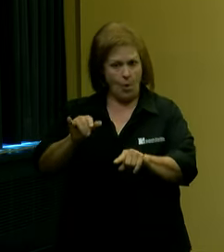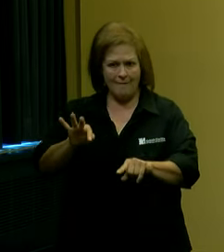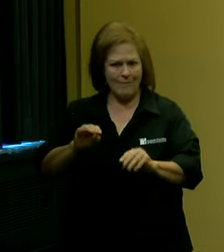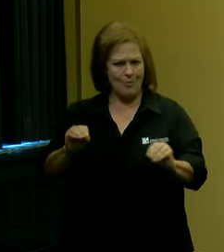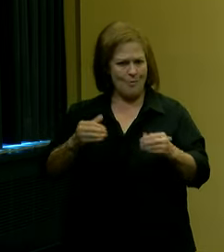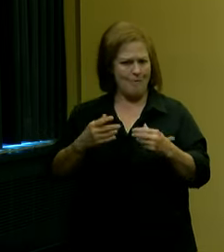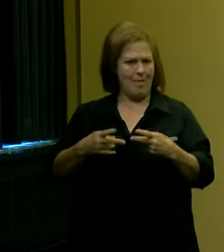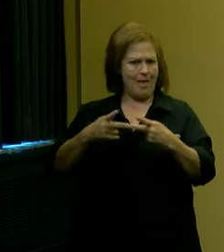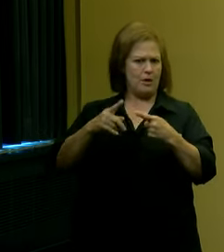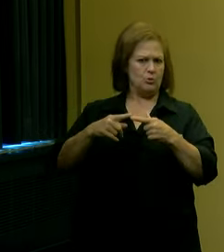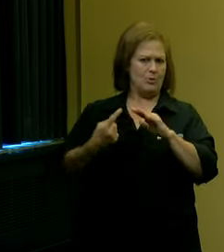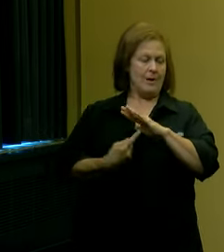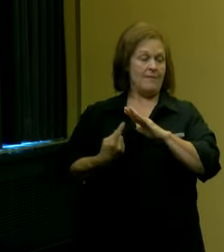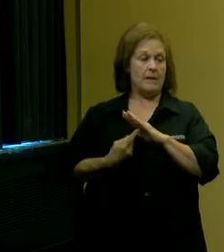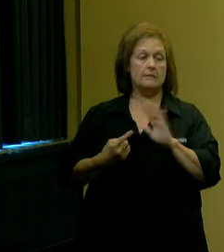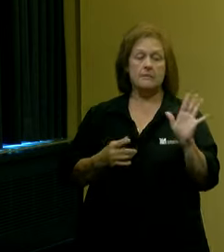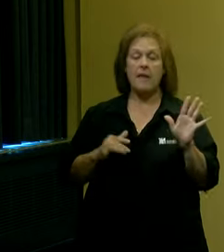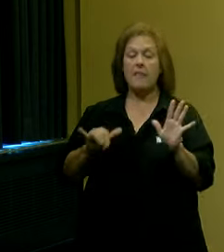So that'll be a state